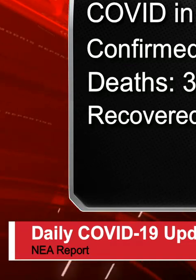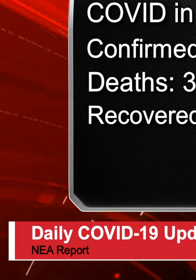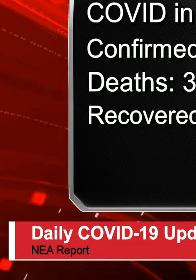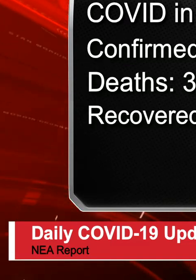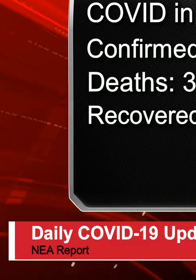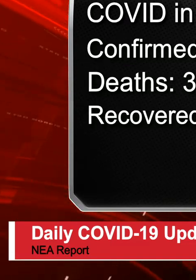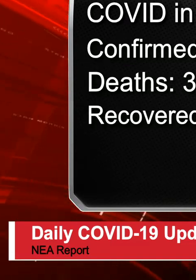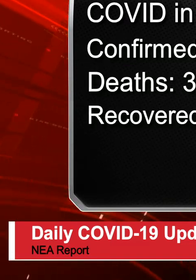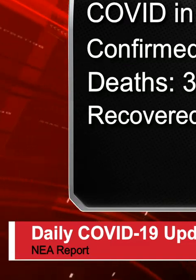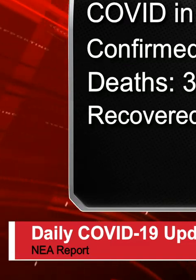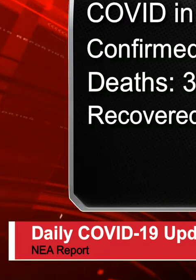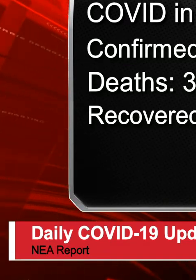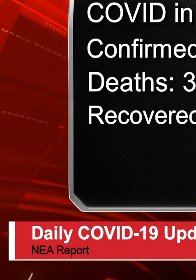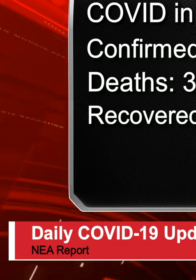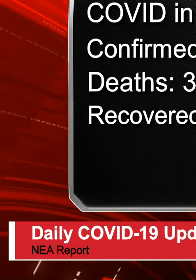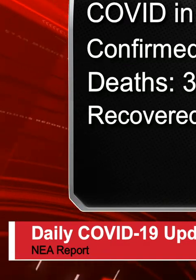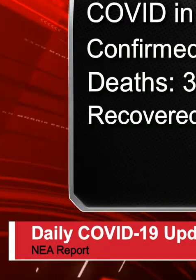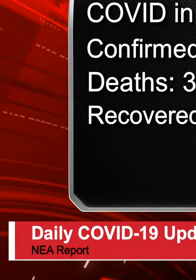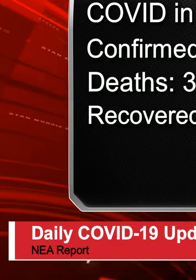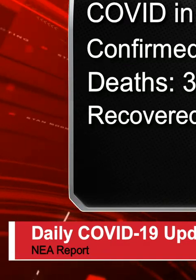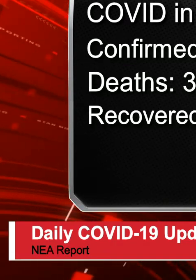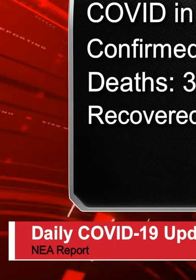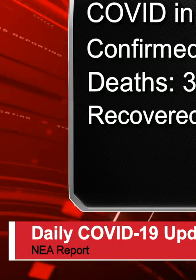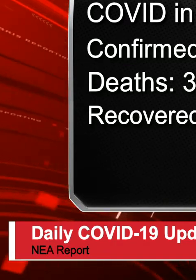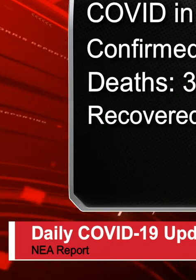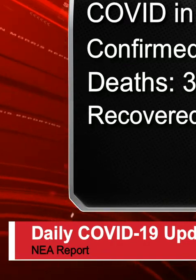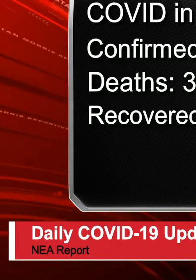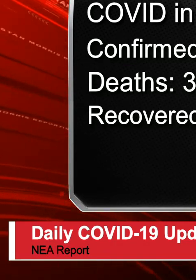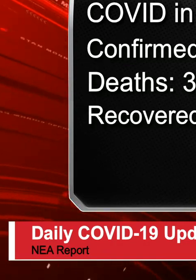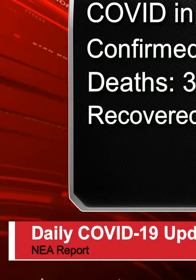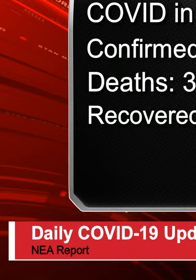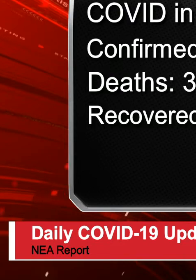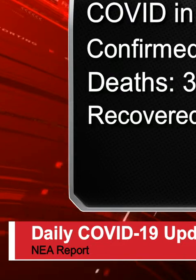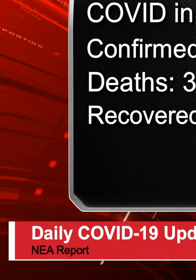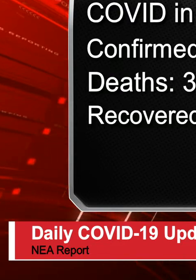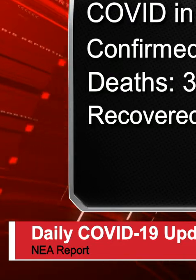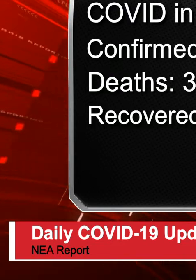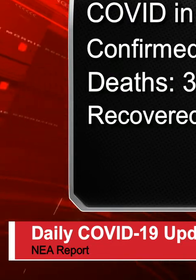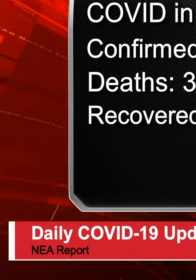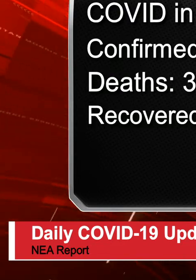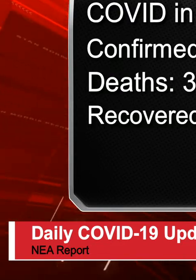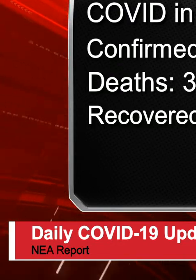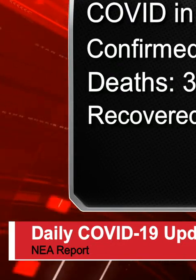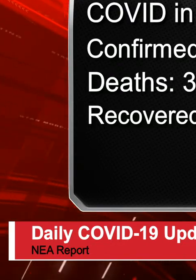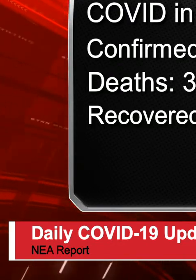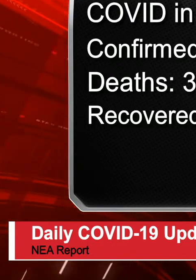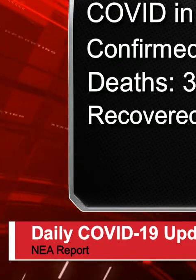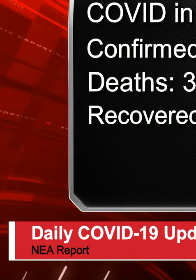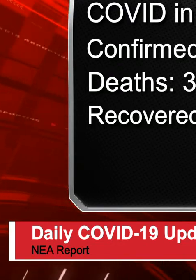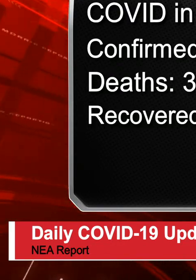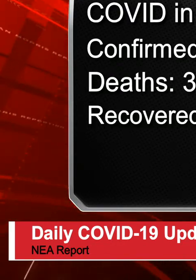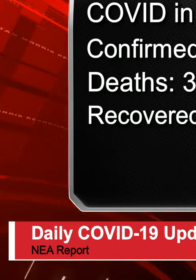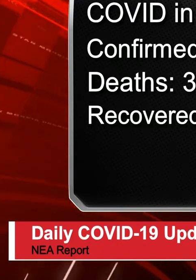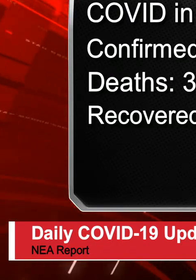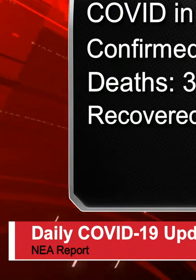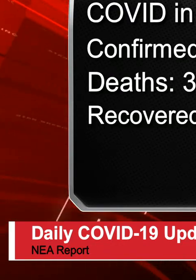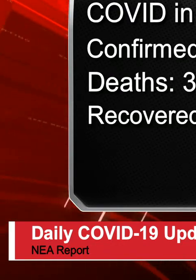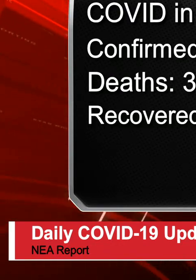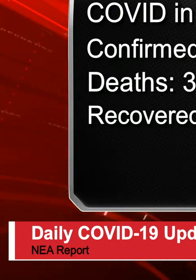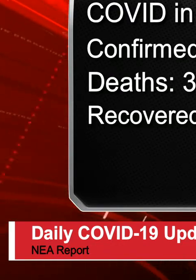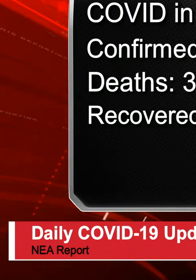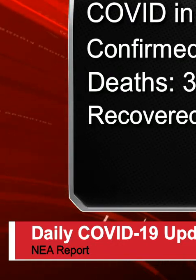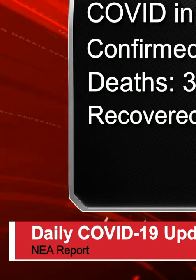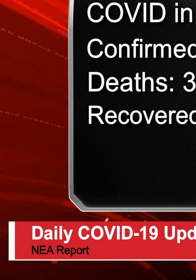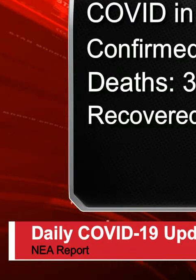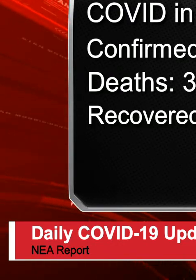course, in the different parts of the world, the growth has slowed, and other parts perhaps not so much. But with the social distancing measures about to